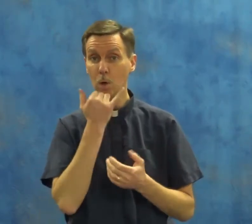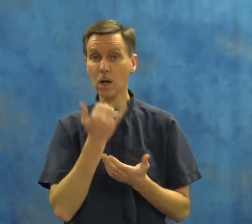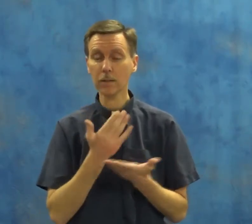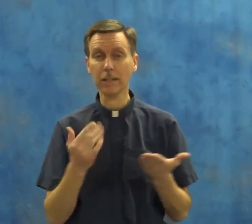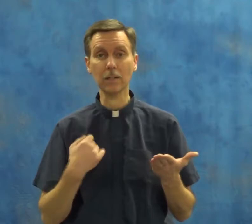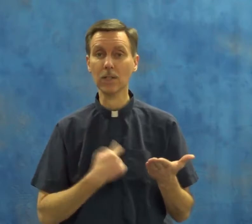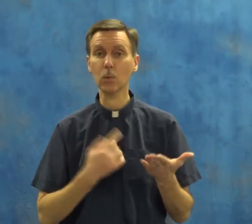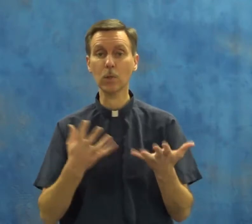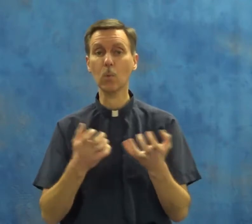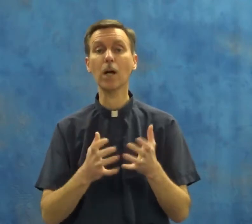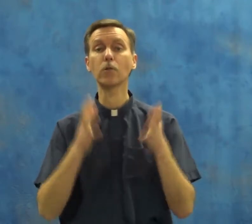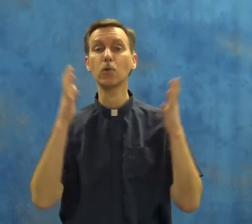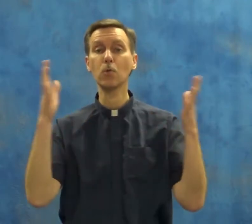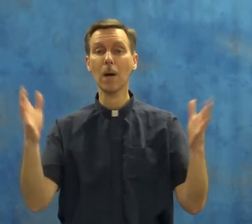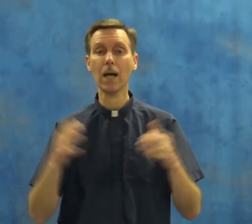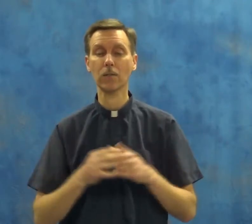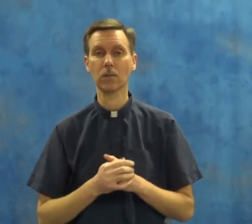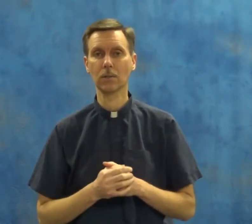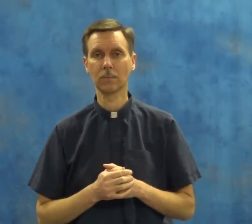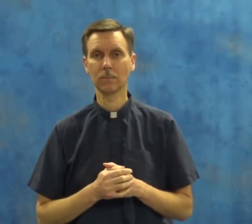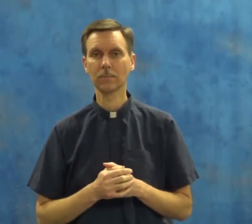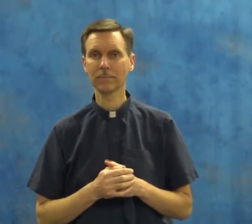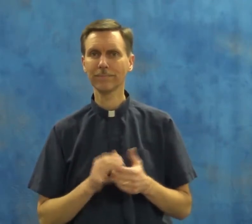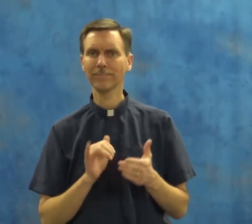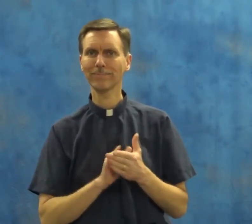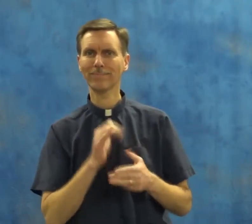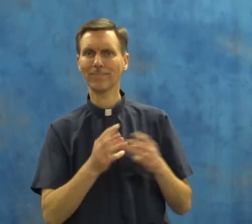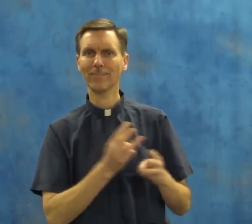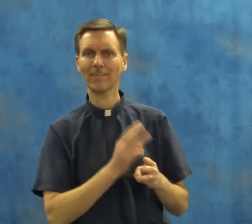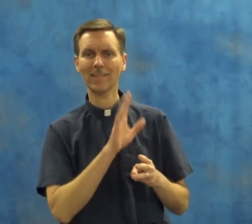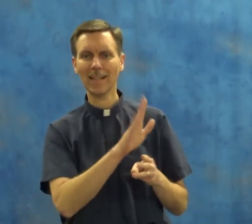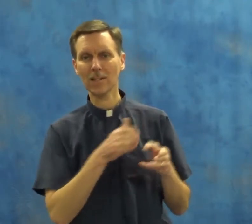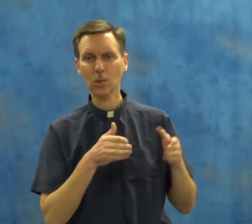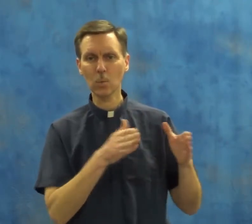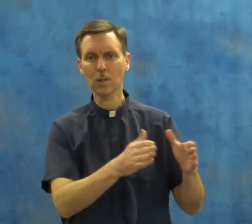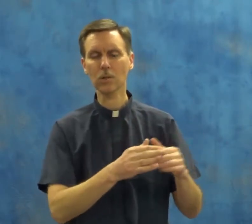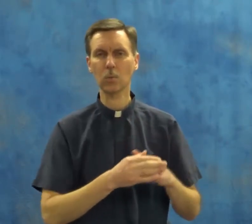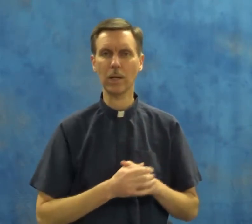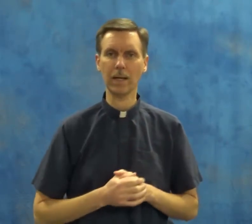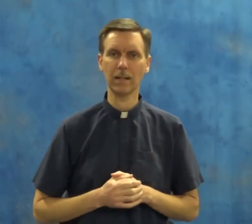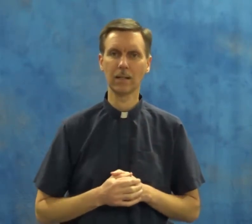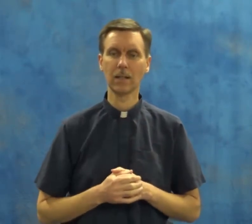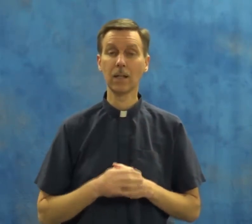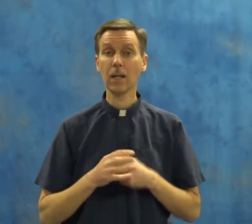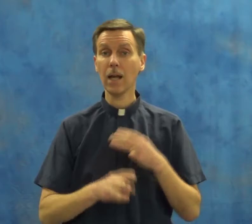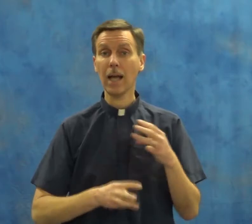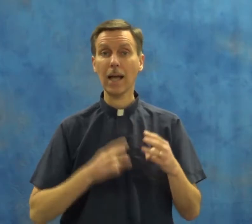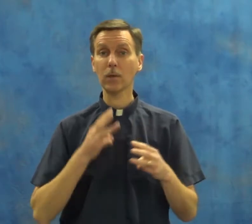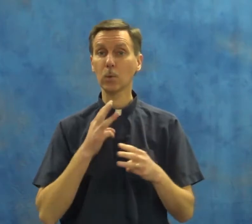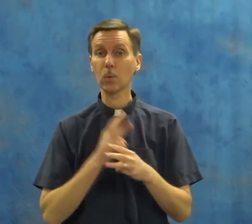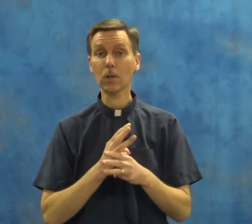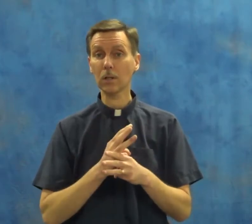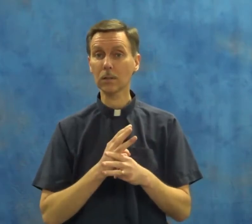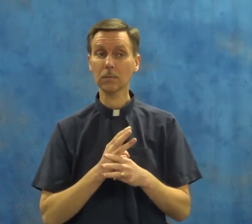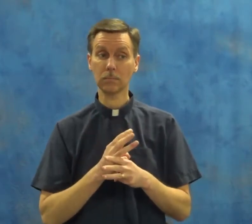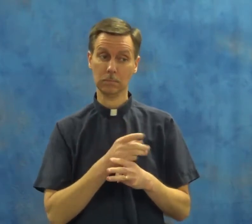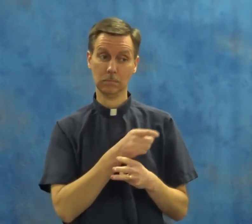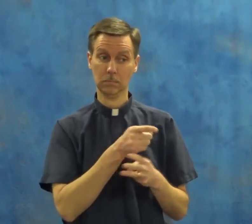wrong things, and we want too much. That's the world's way. And the world,